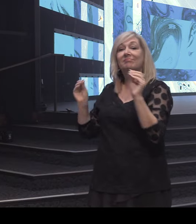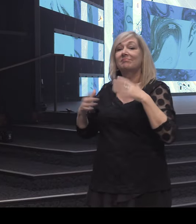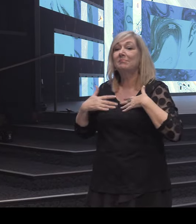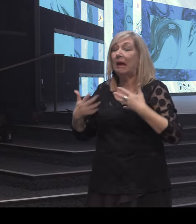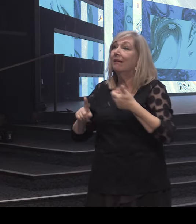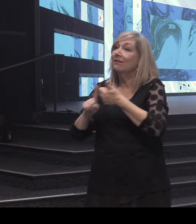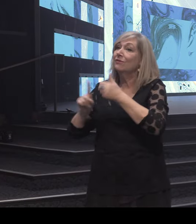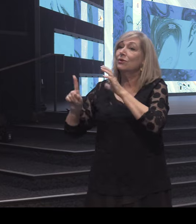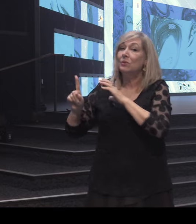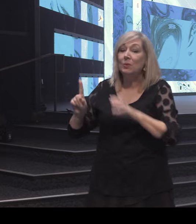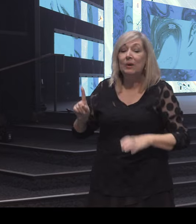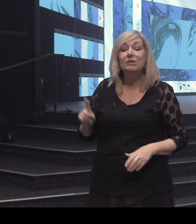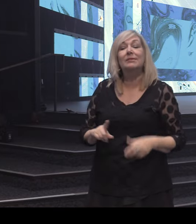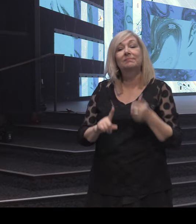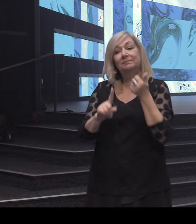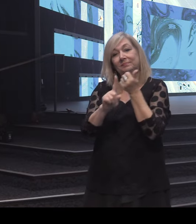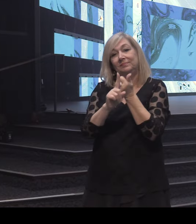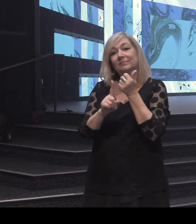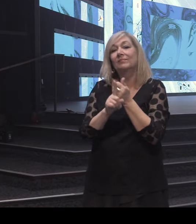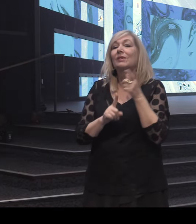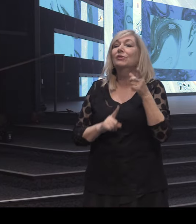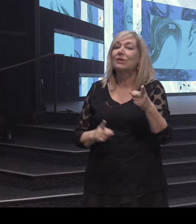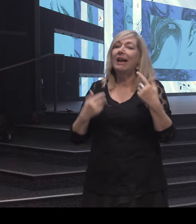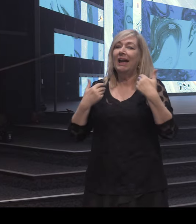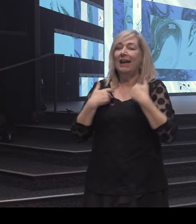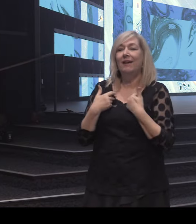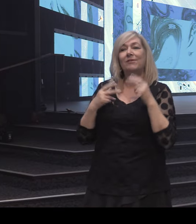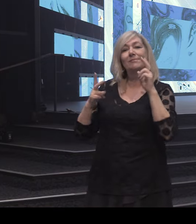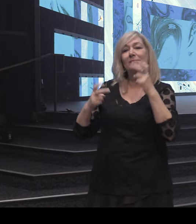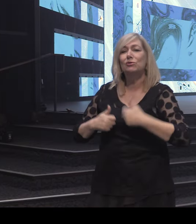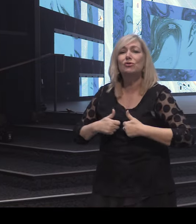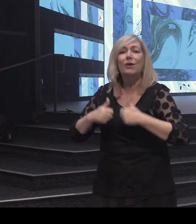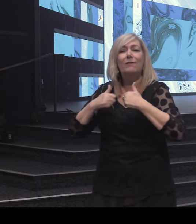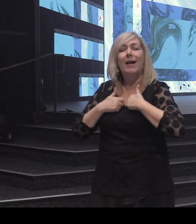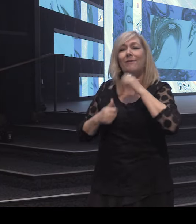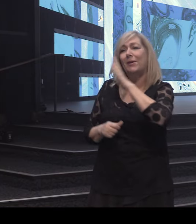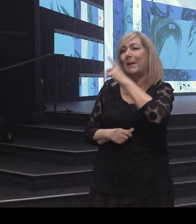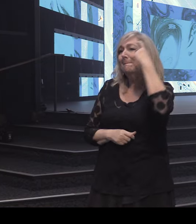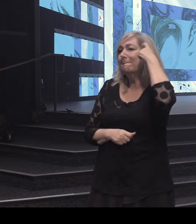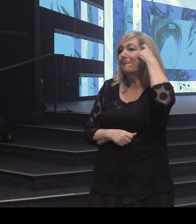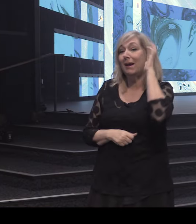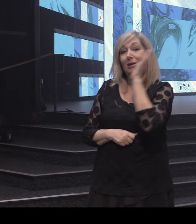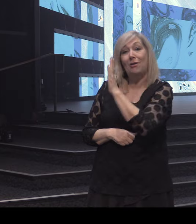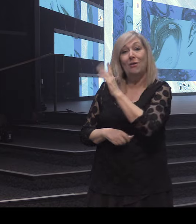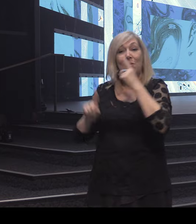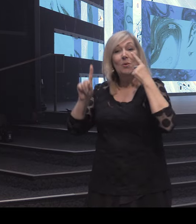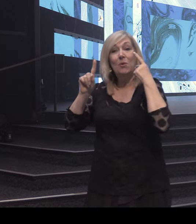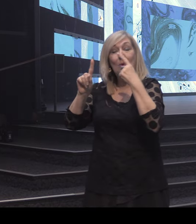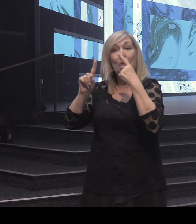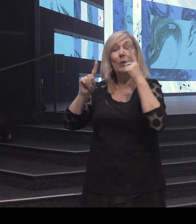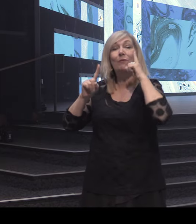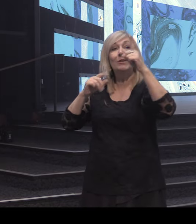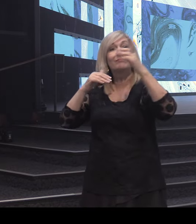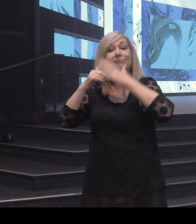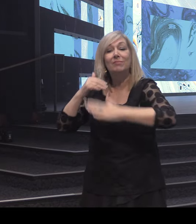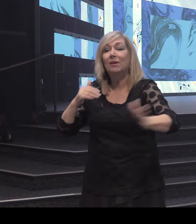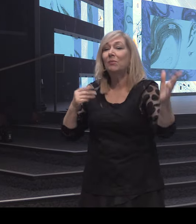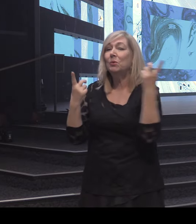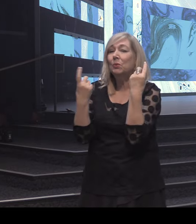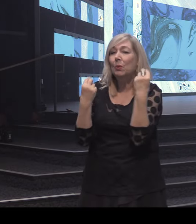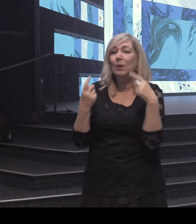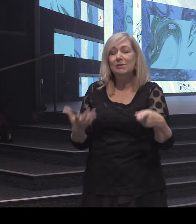meant that she had adapted a bit of a survival mentality. Her big goal for the upcoming years of studying